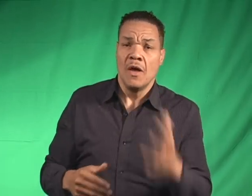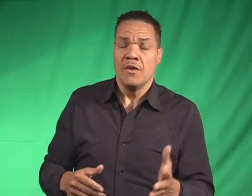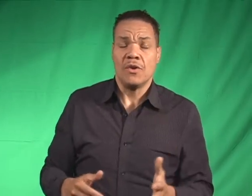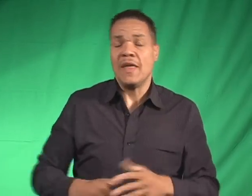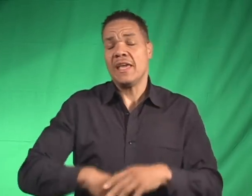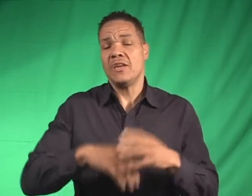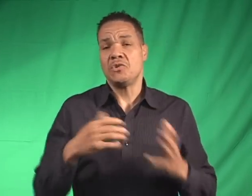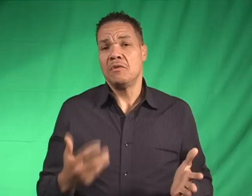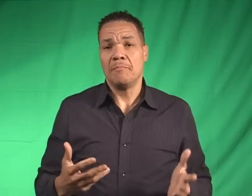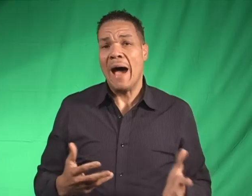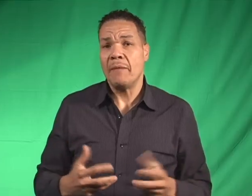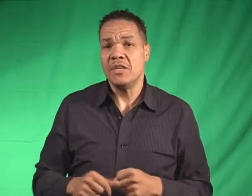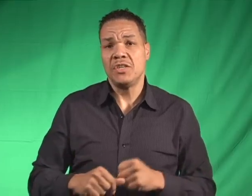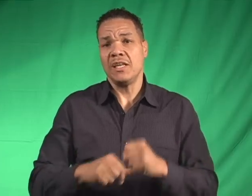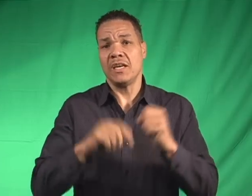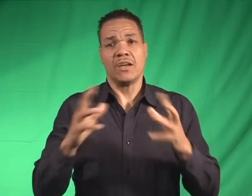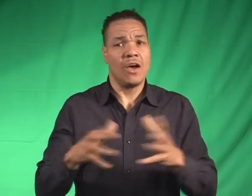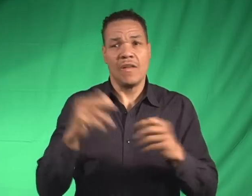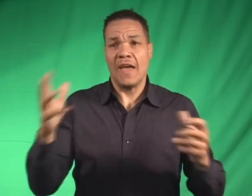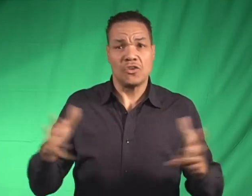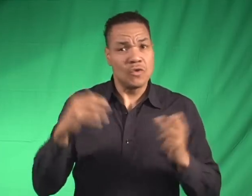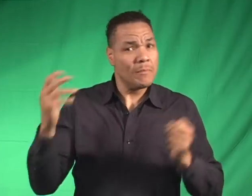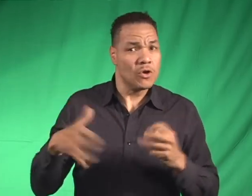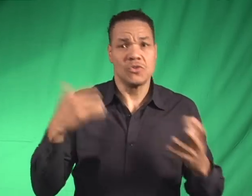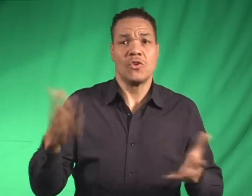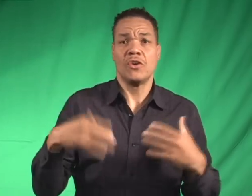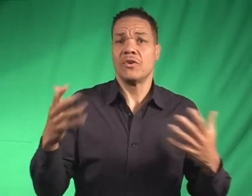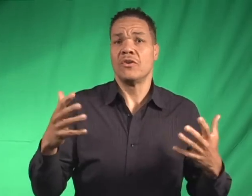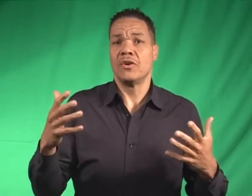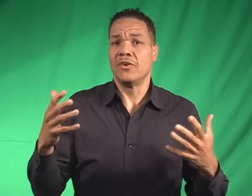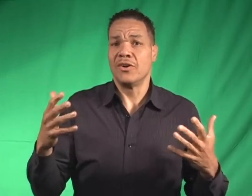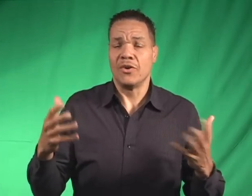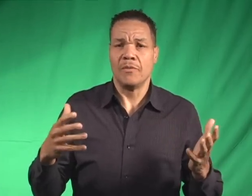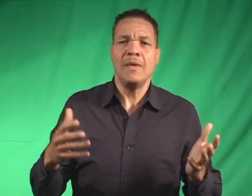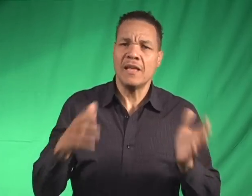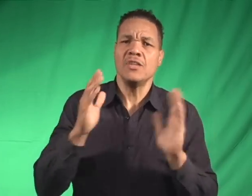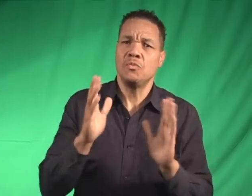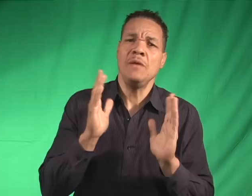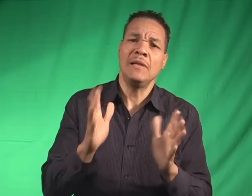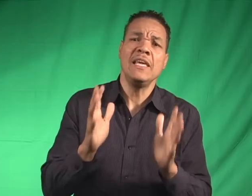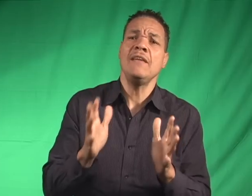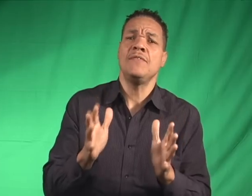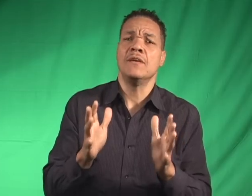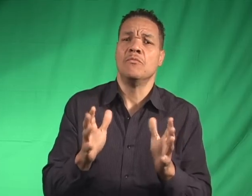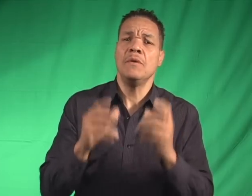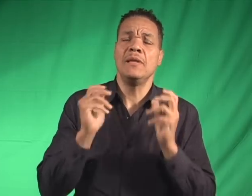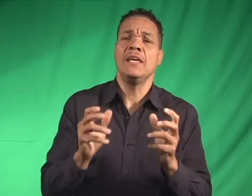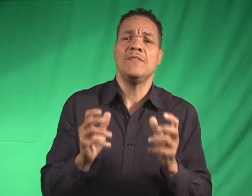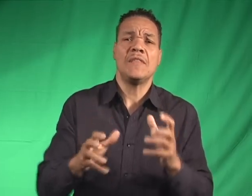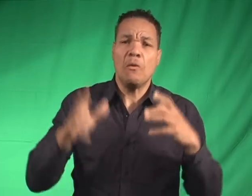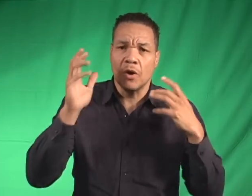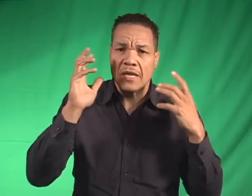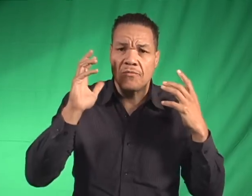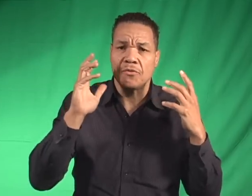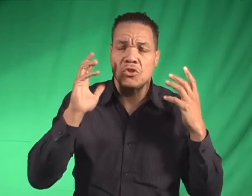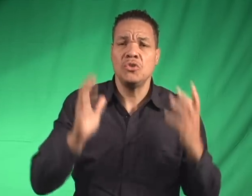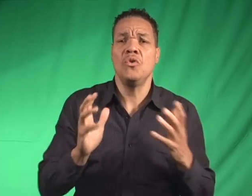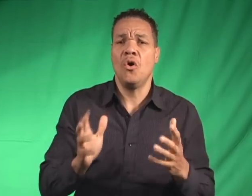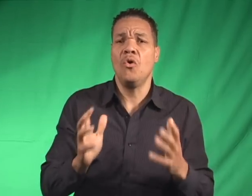you know, they get into it with Bob and Jillian, and all of that drama goes on and on and on and on and on. Because we believe them. We believe that they worked out for